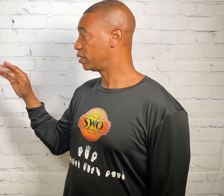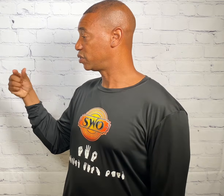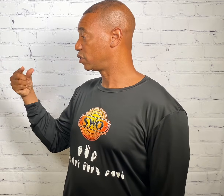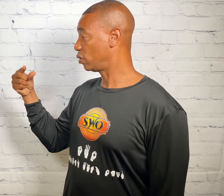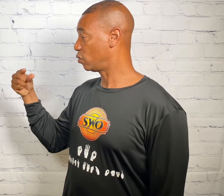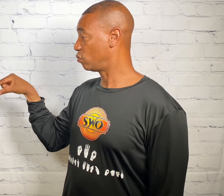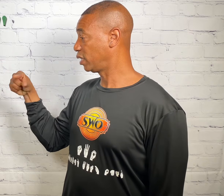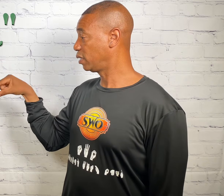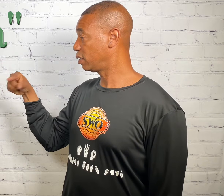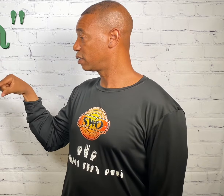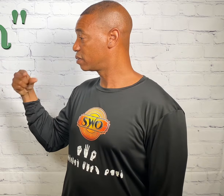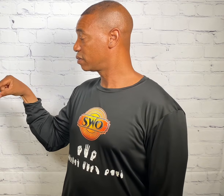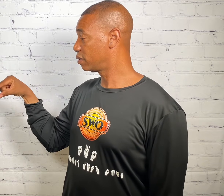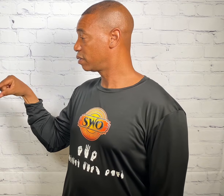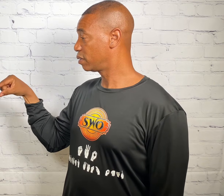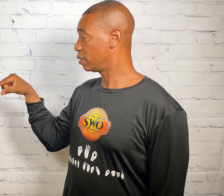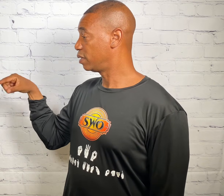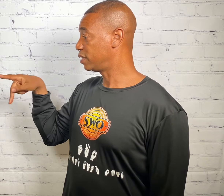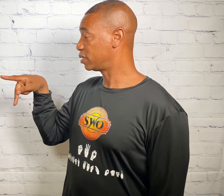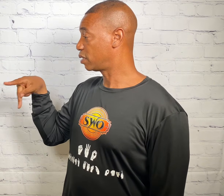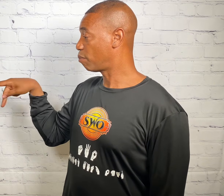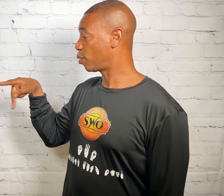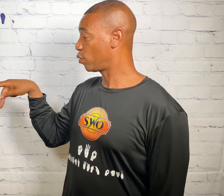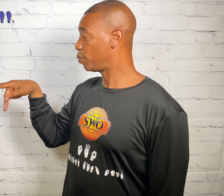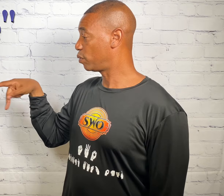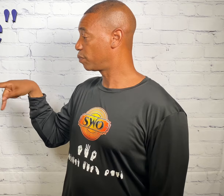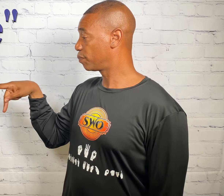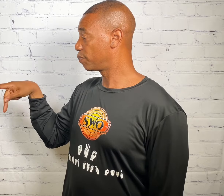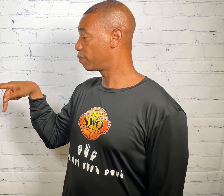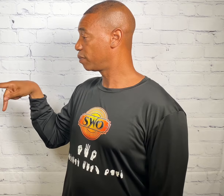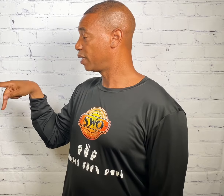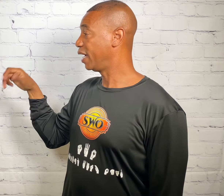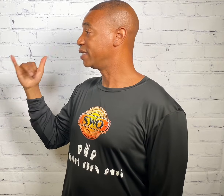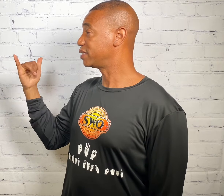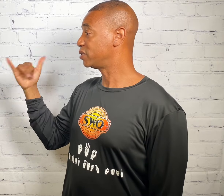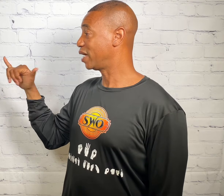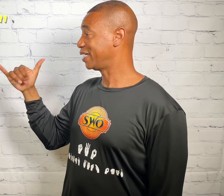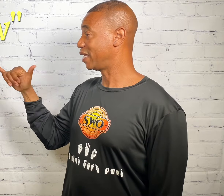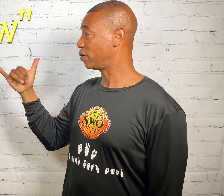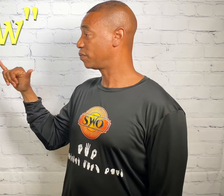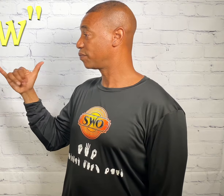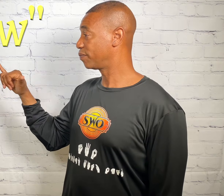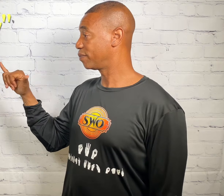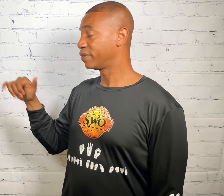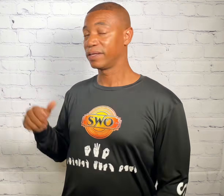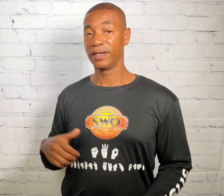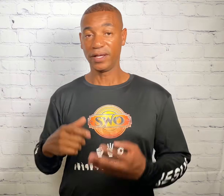This is green. This is purple. And this is yellow.